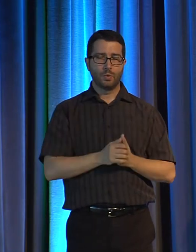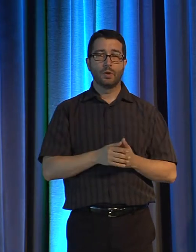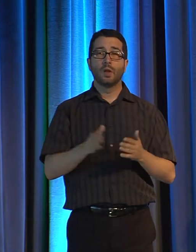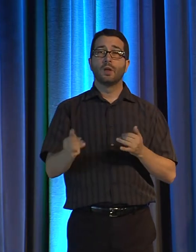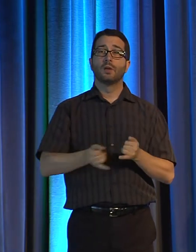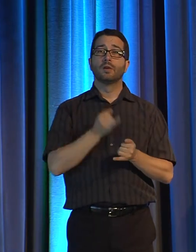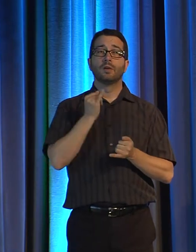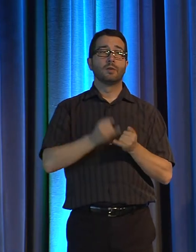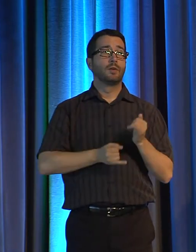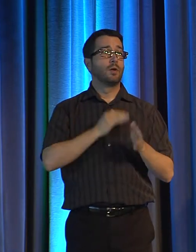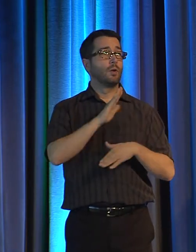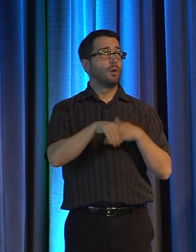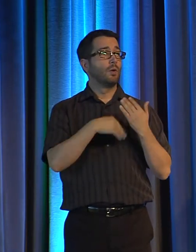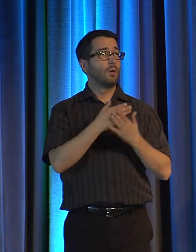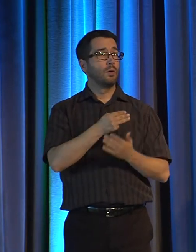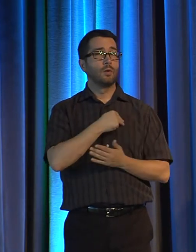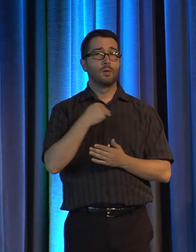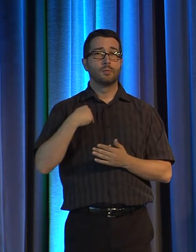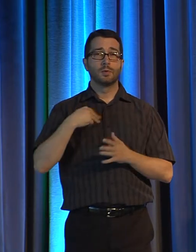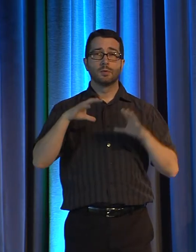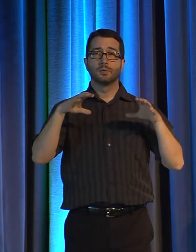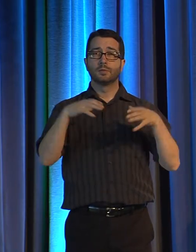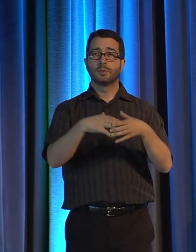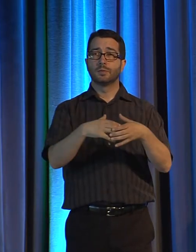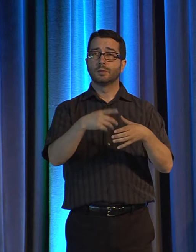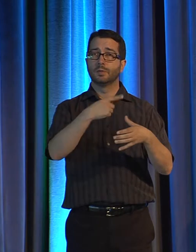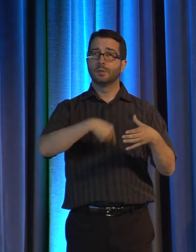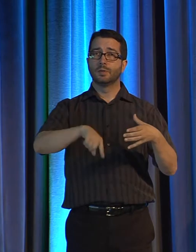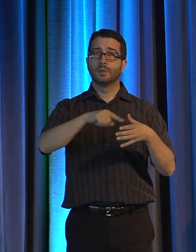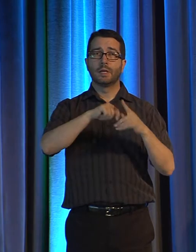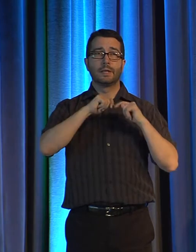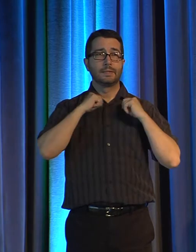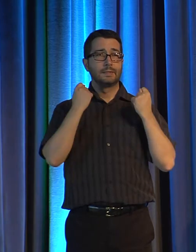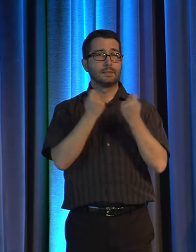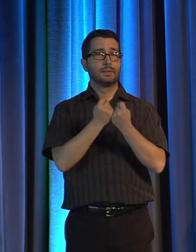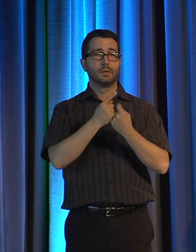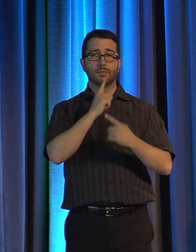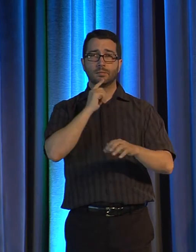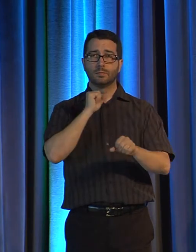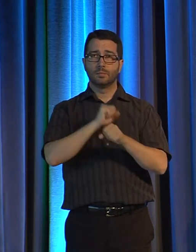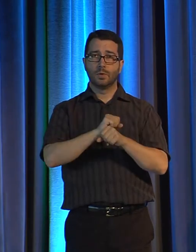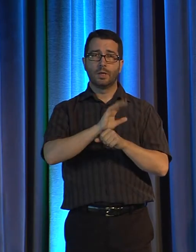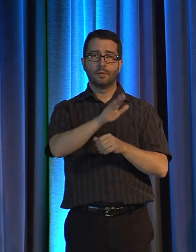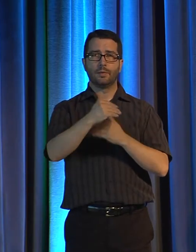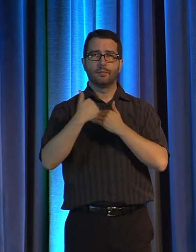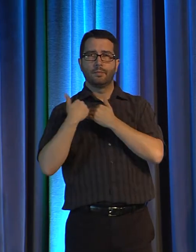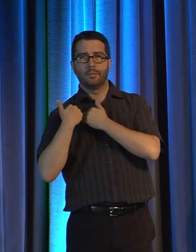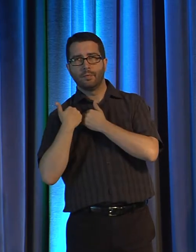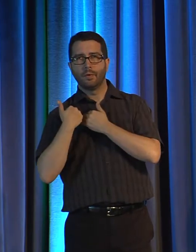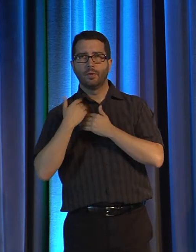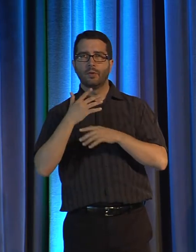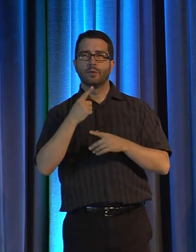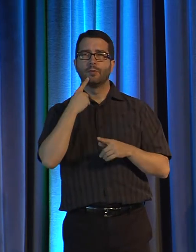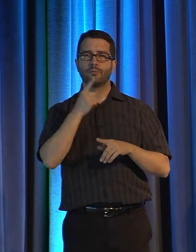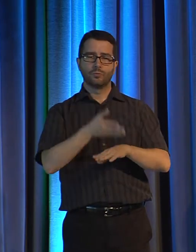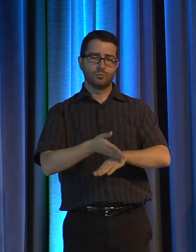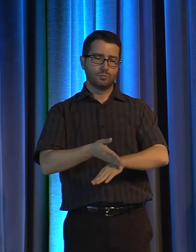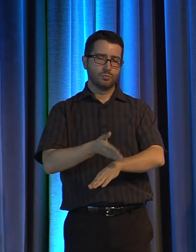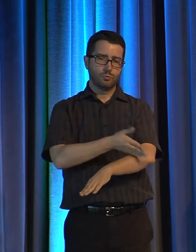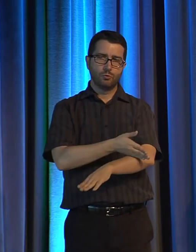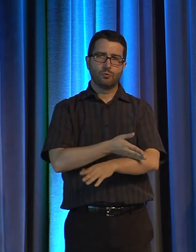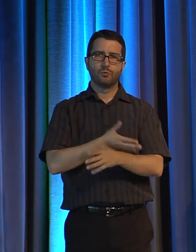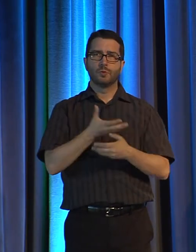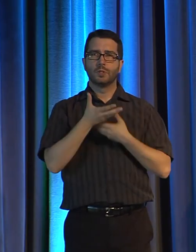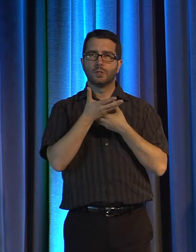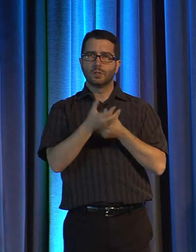Finally, all members of our healthcare team have a role in strengthening the public trust in the health system. What